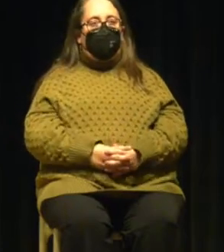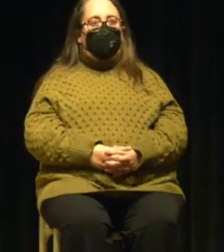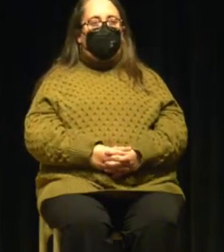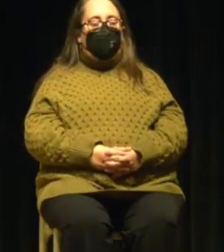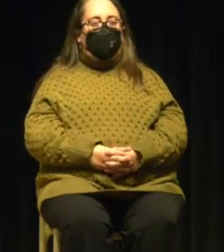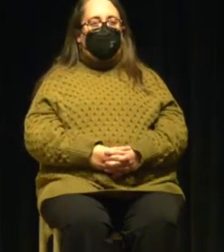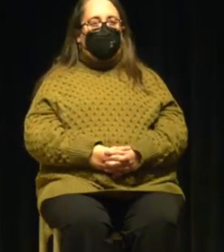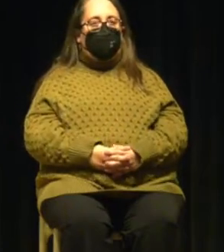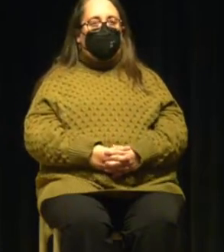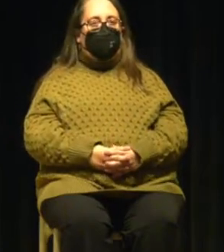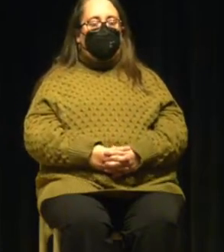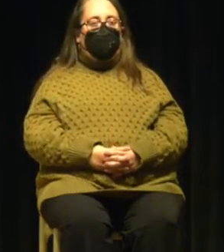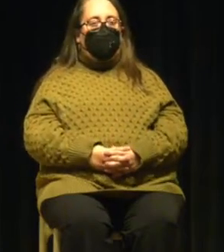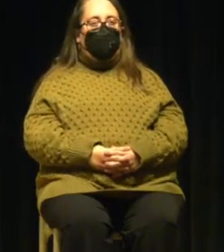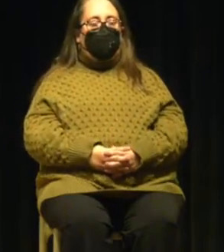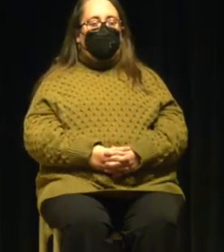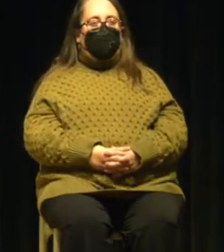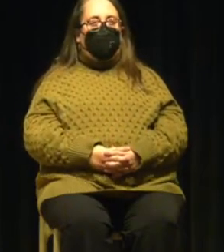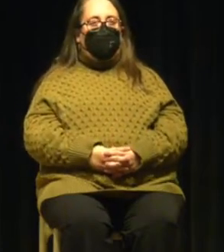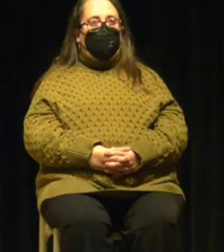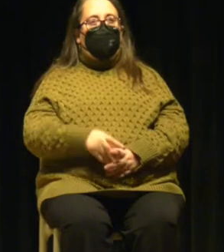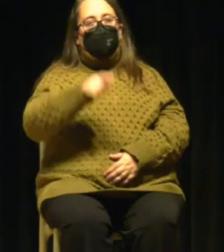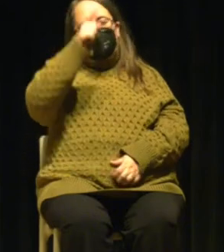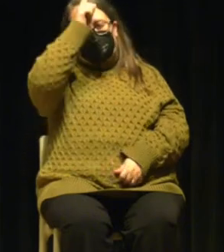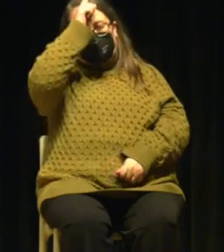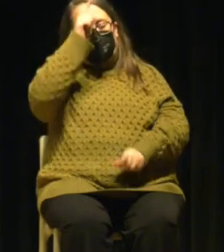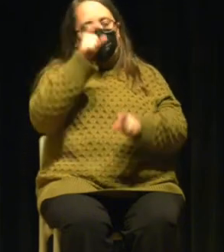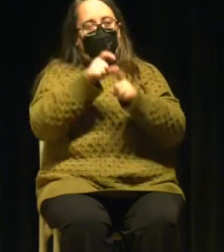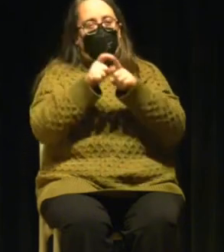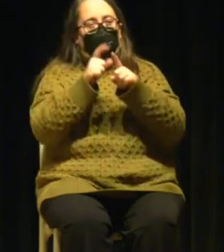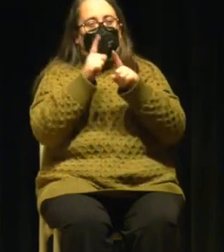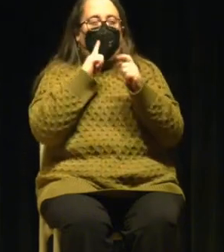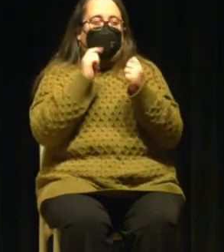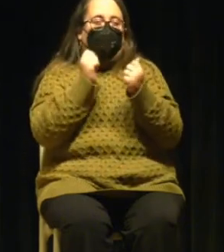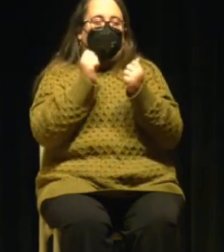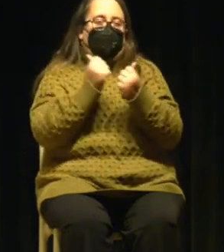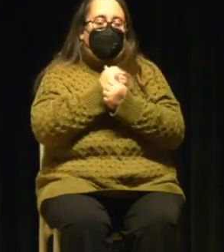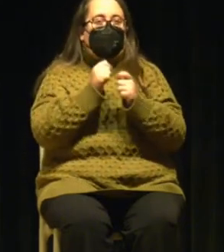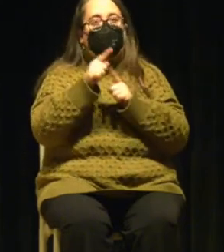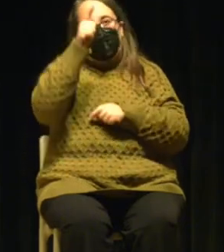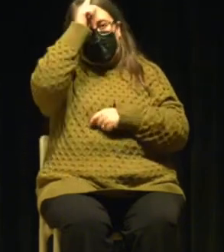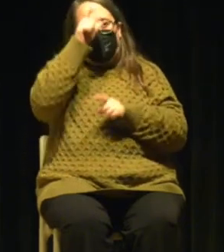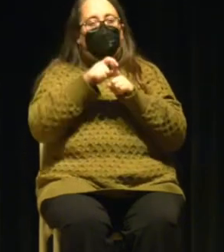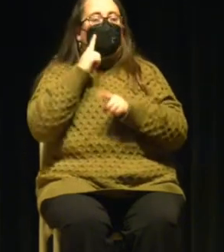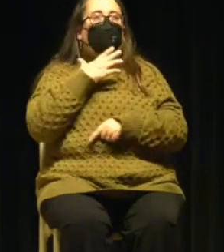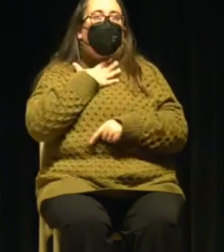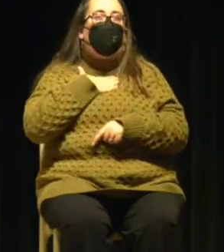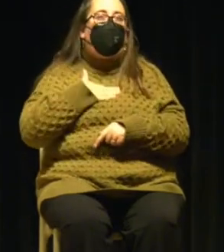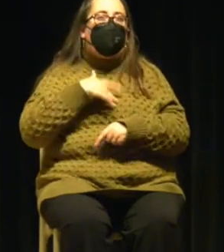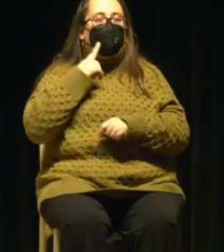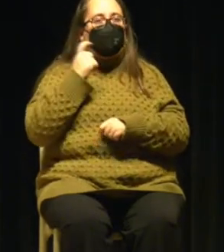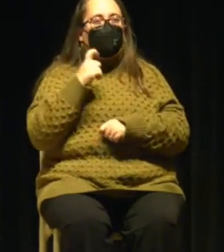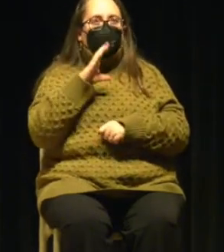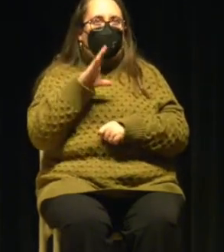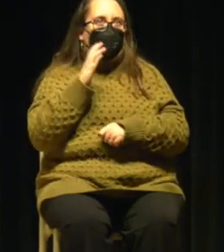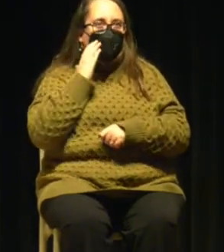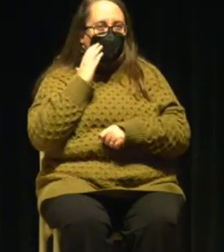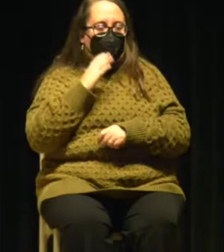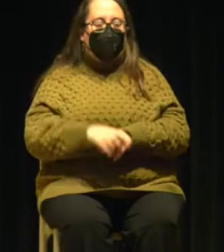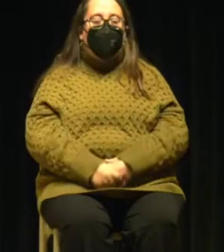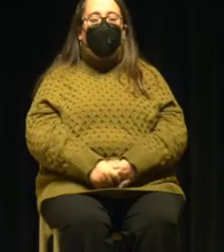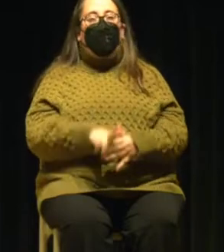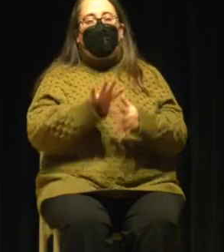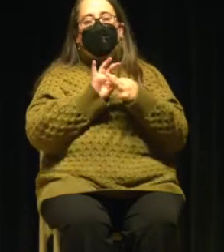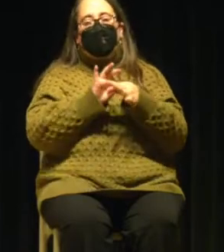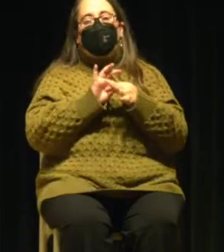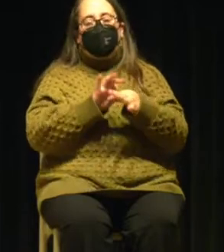my, there's the German word for everything. There's got to be a German word for longing for something you never knew type of thing, right? Mm-hmm. Like that